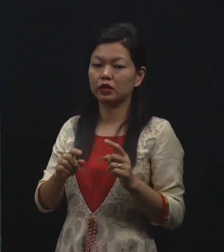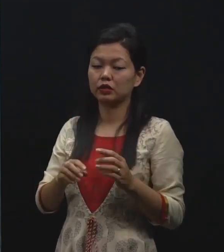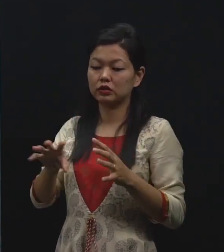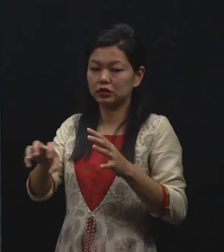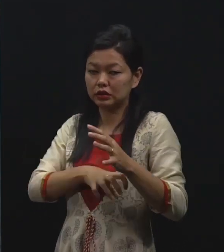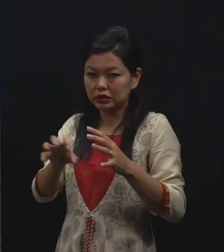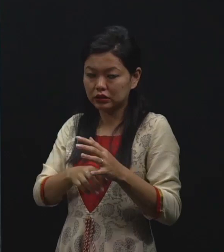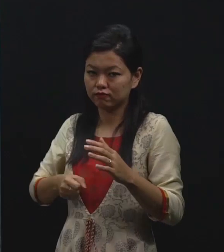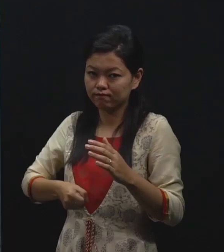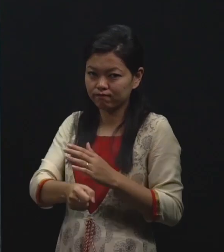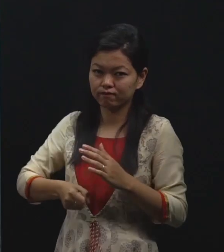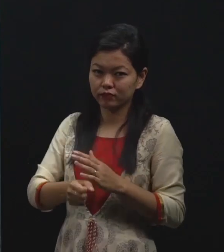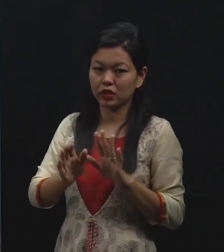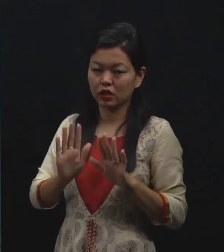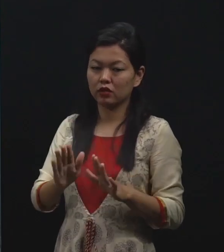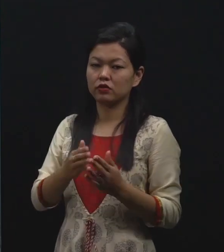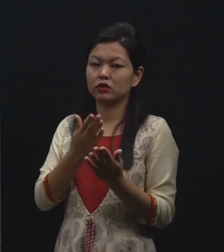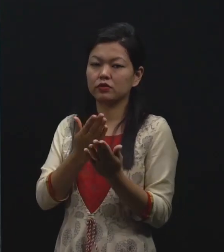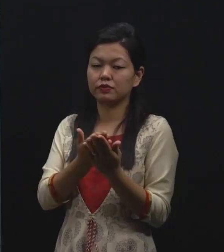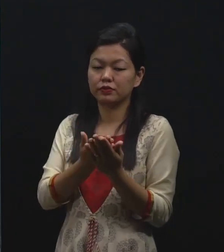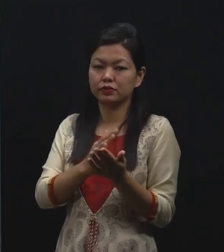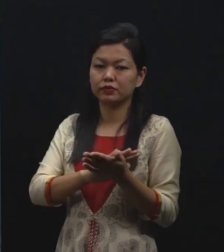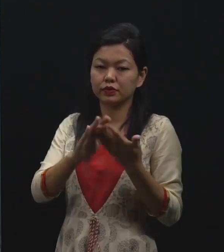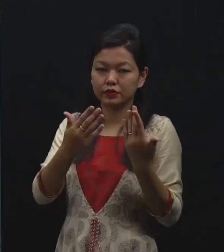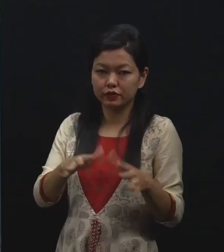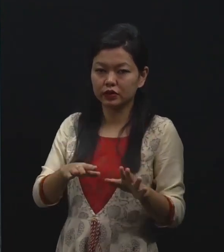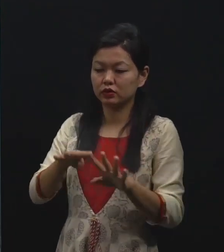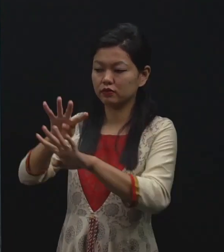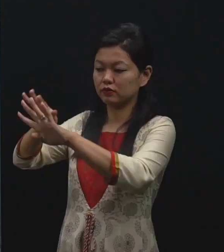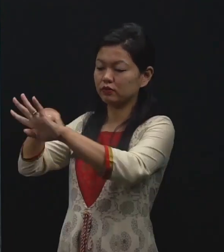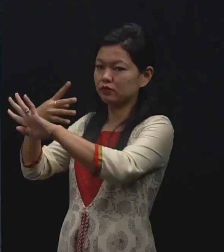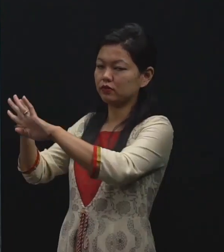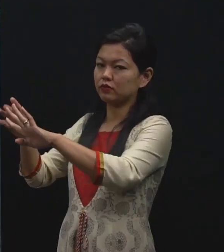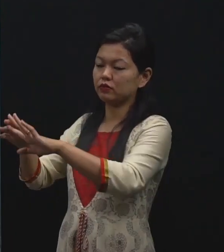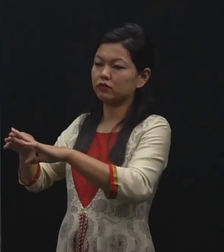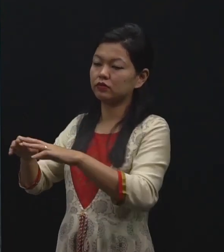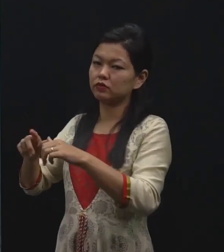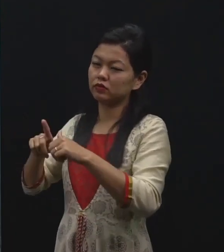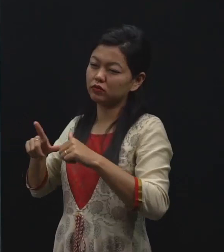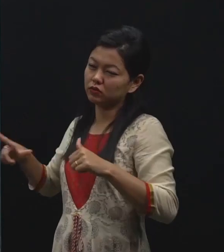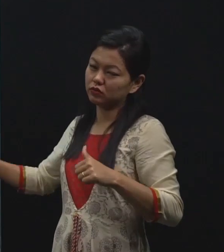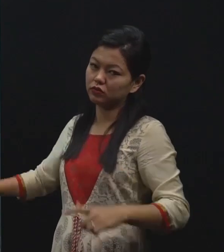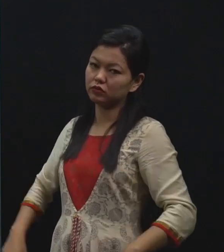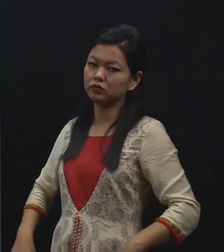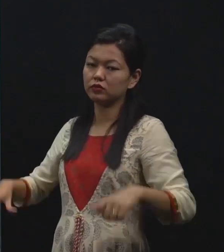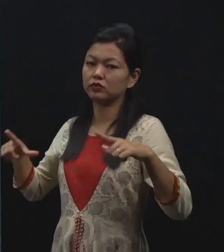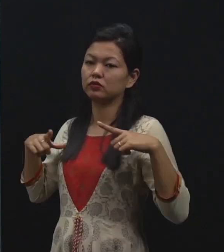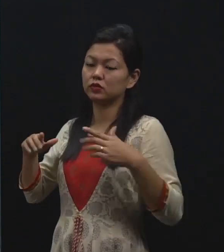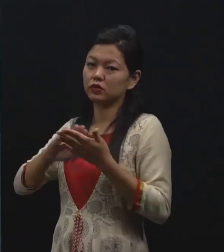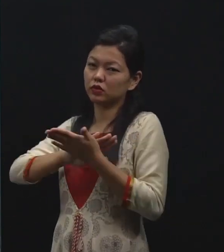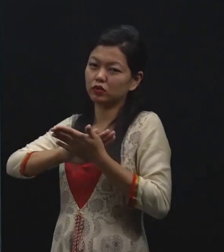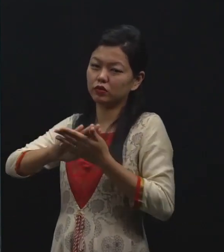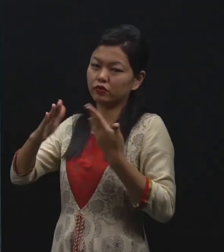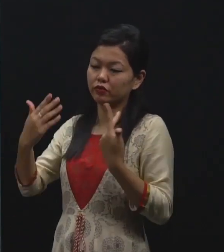to be sent behind the bars for the entire life, okay. So in criminal cases it is a severe cases, whereas civil